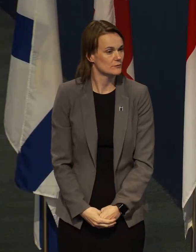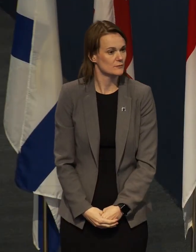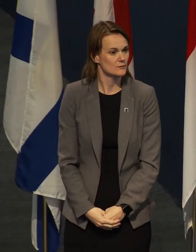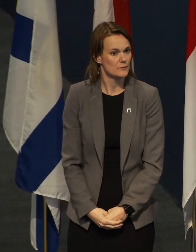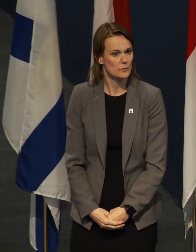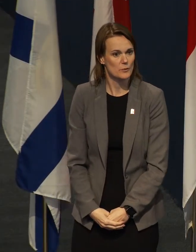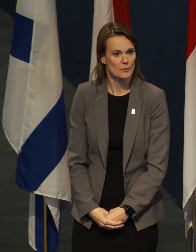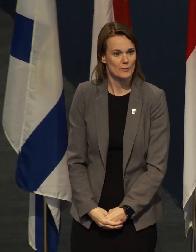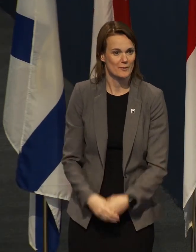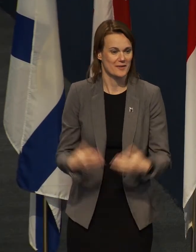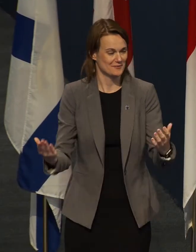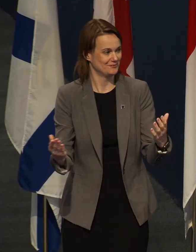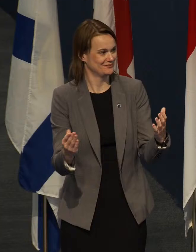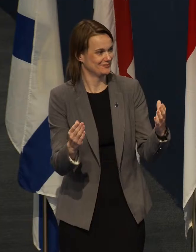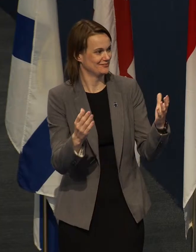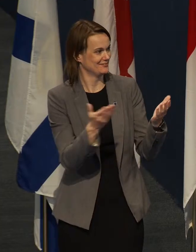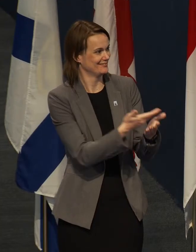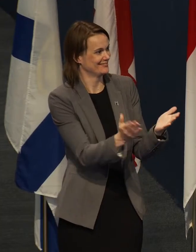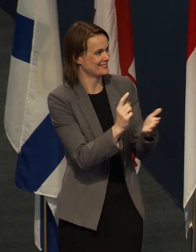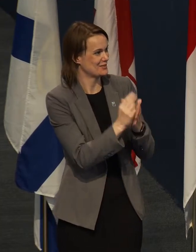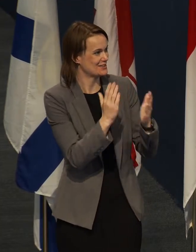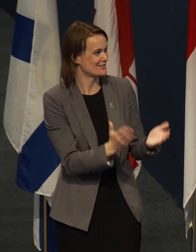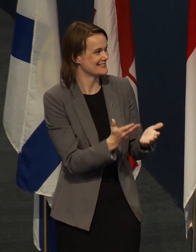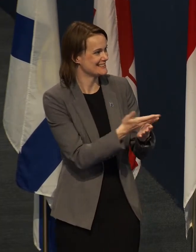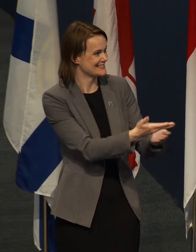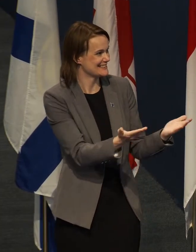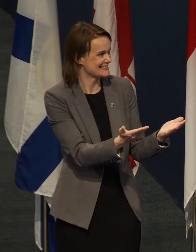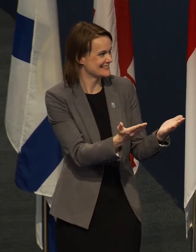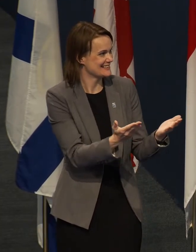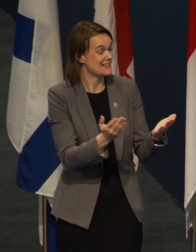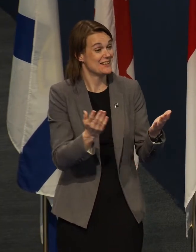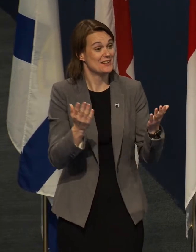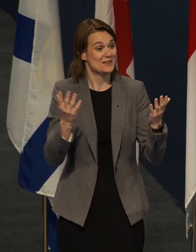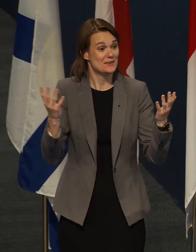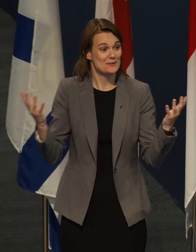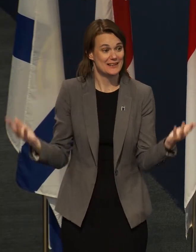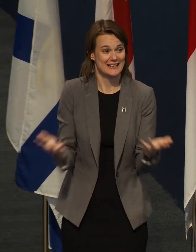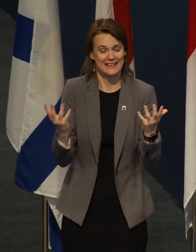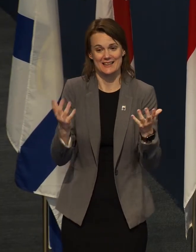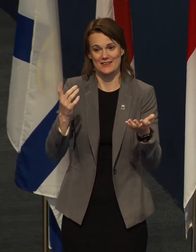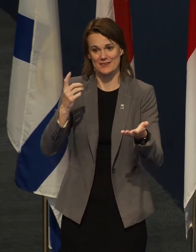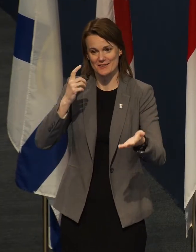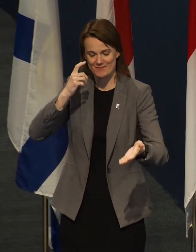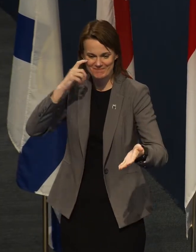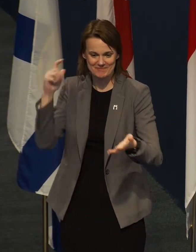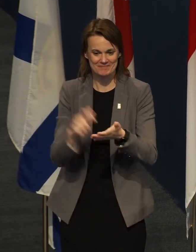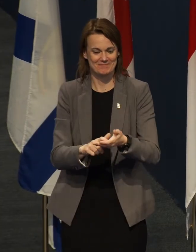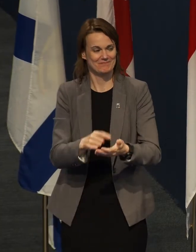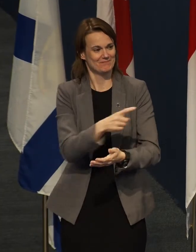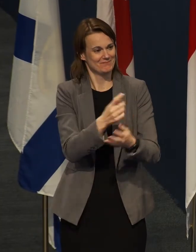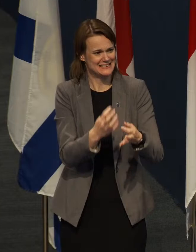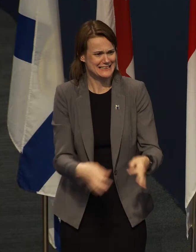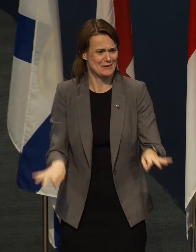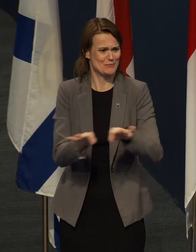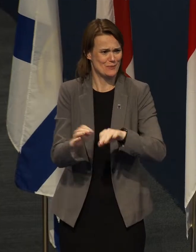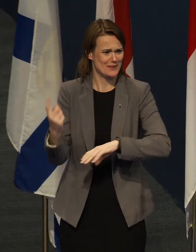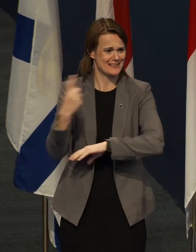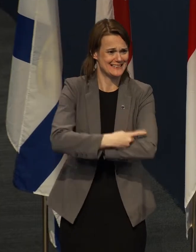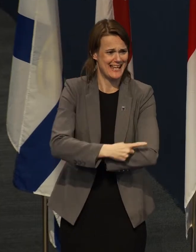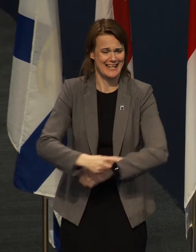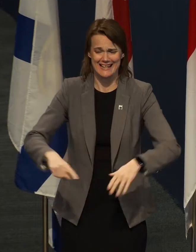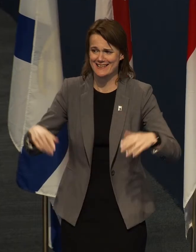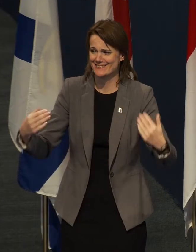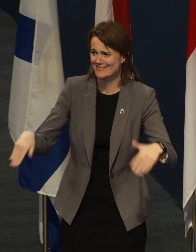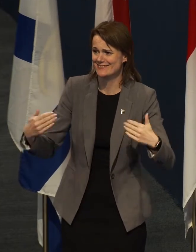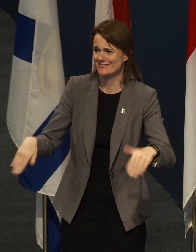So, our graduates, we are here to celebrate this afternoon a significant and major milestone in your lives. And you have to